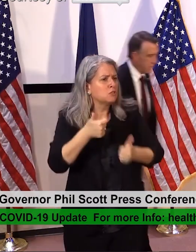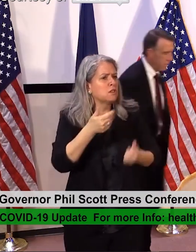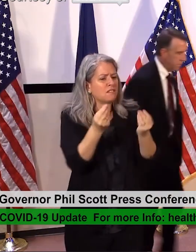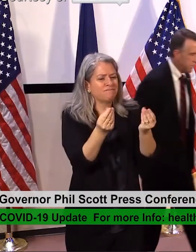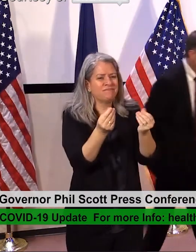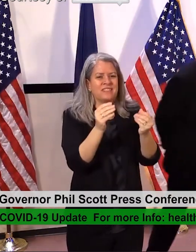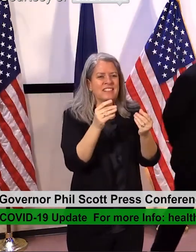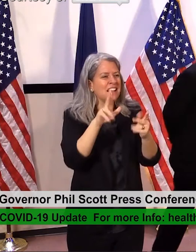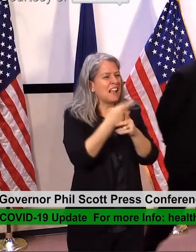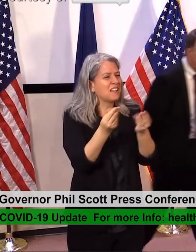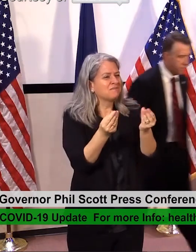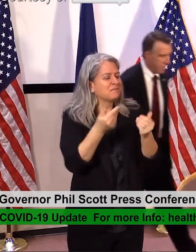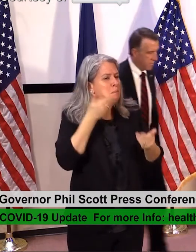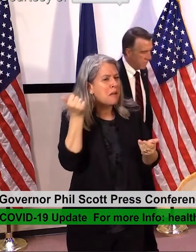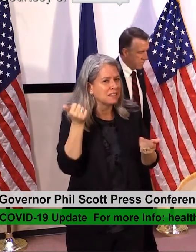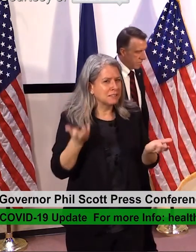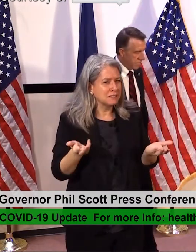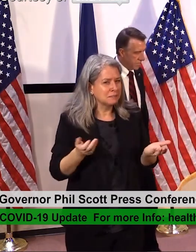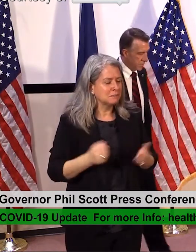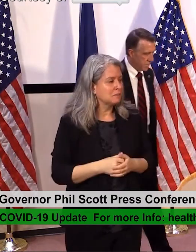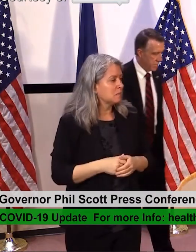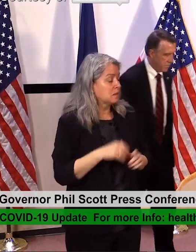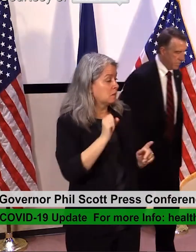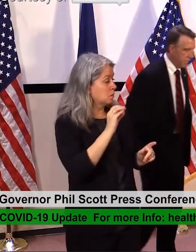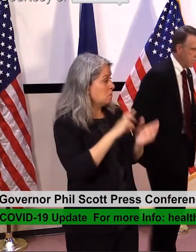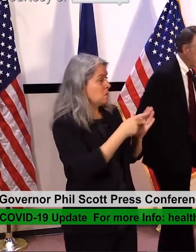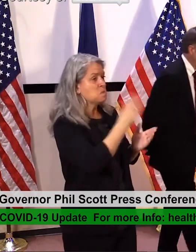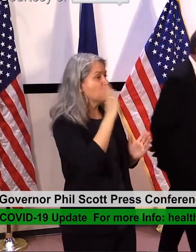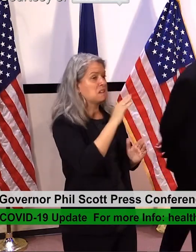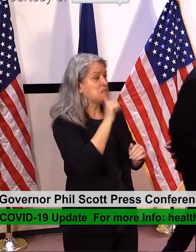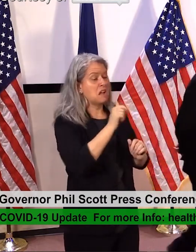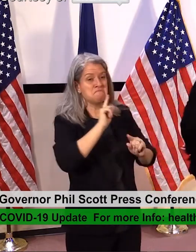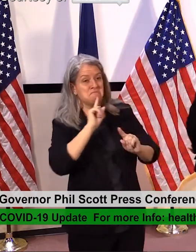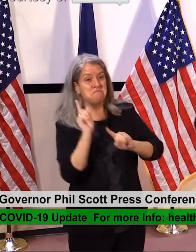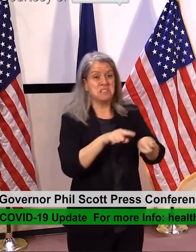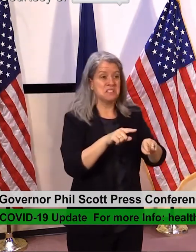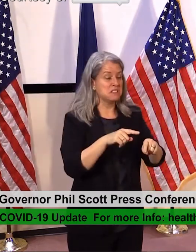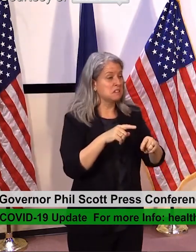So it doesn't sound like you guys are going to anytime soon just issue sort of